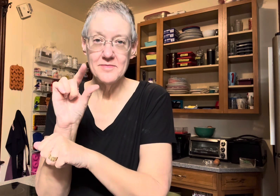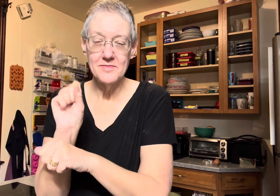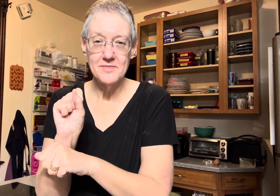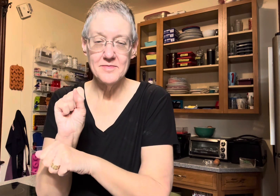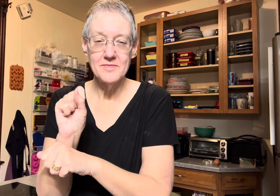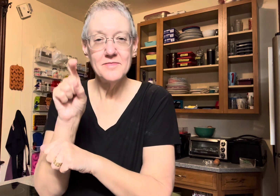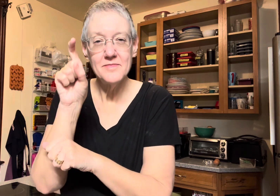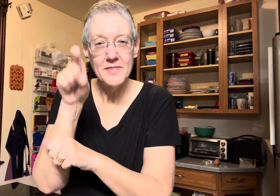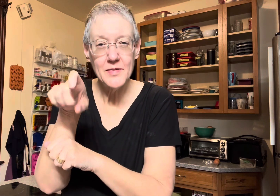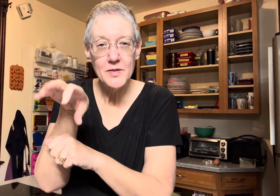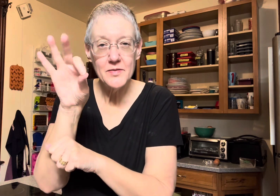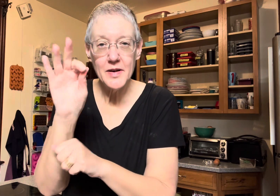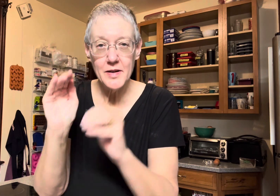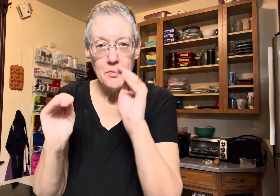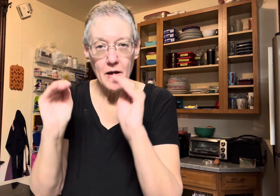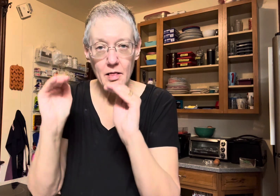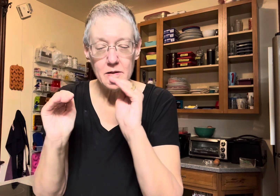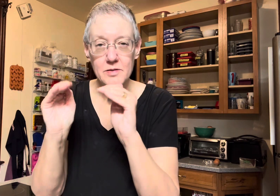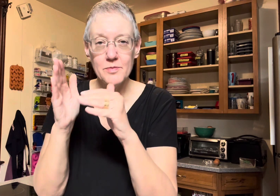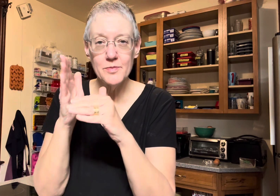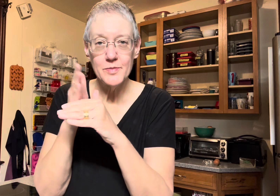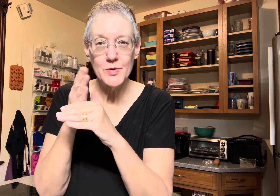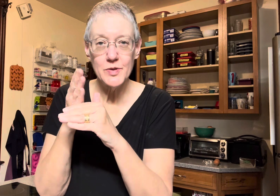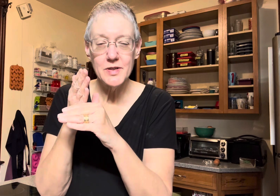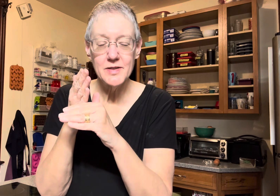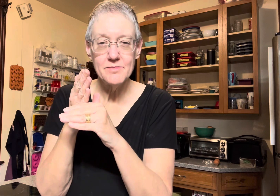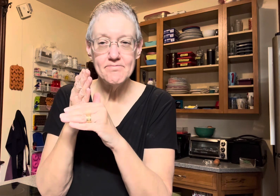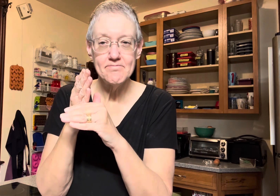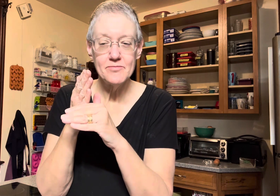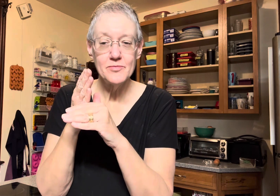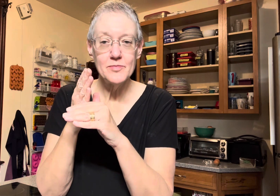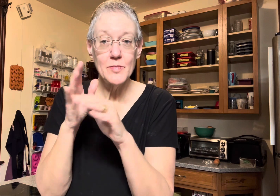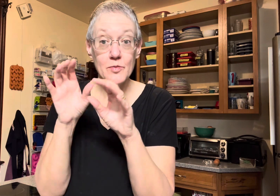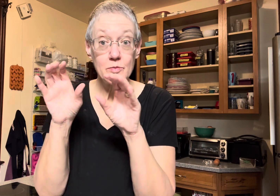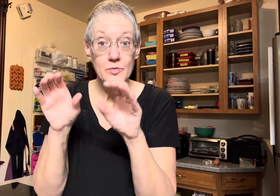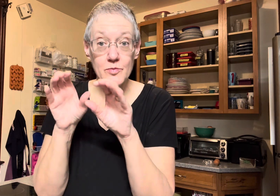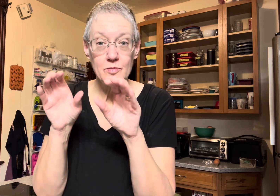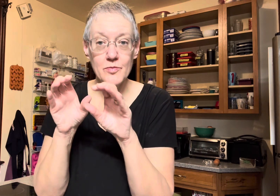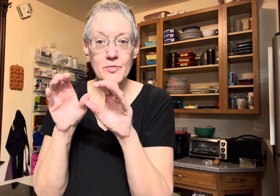baggies. You have to find that balance between things like